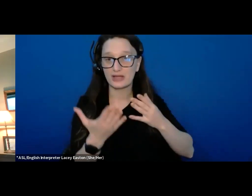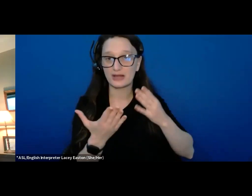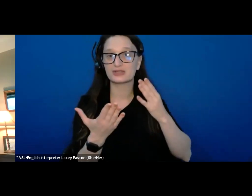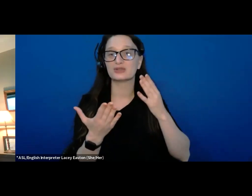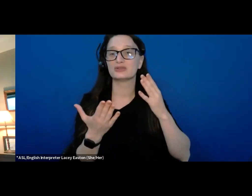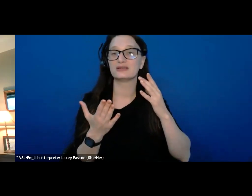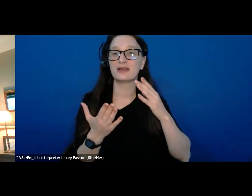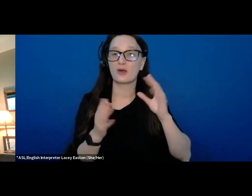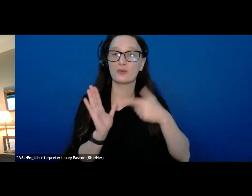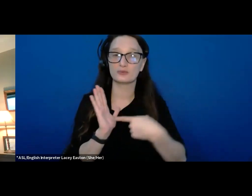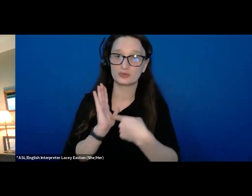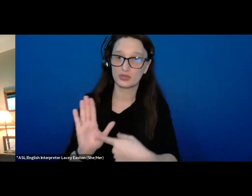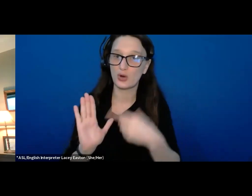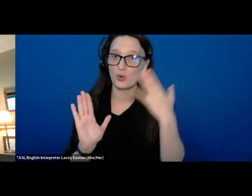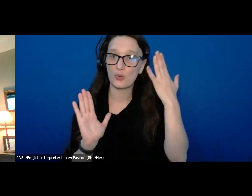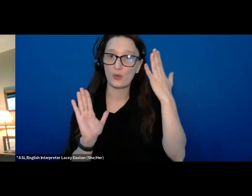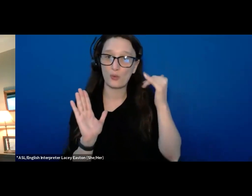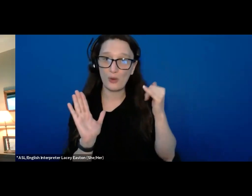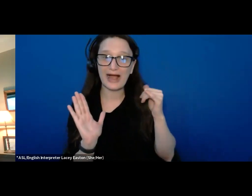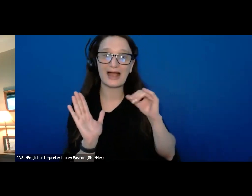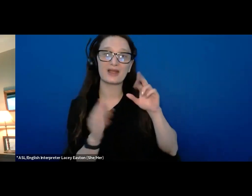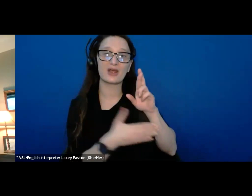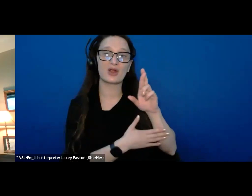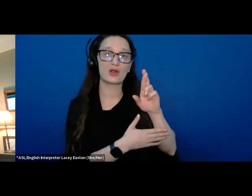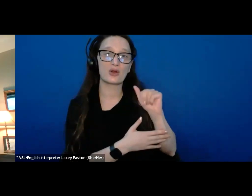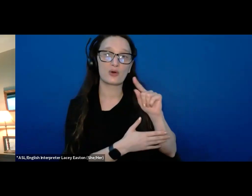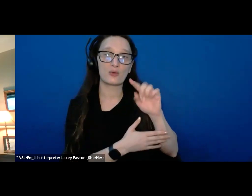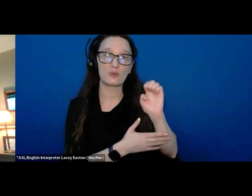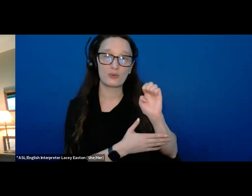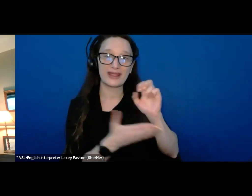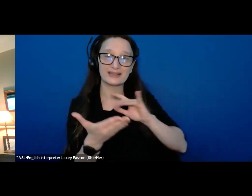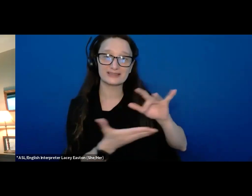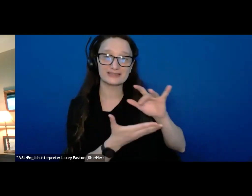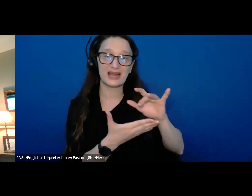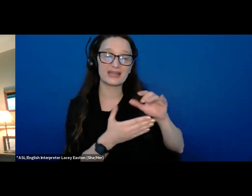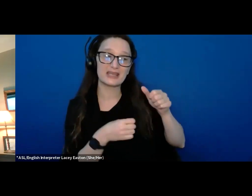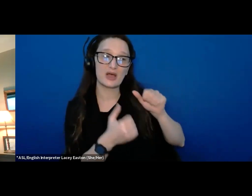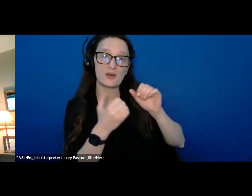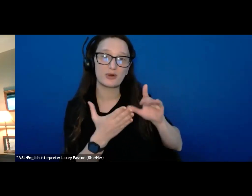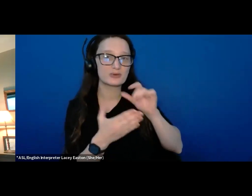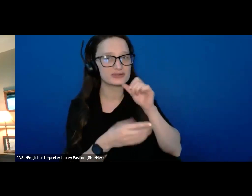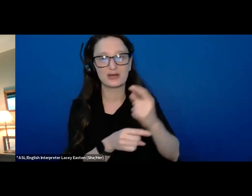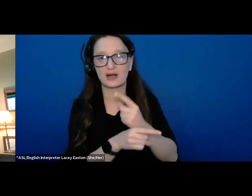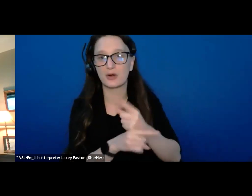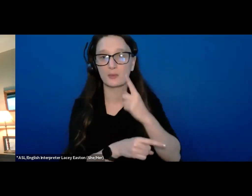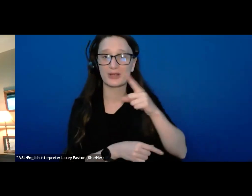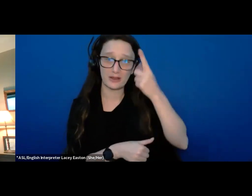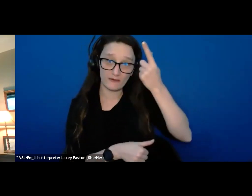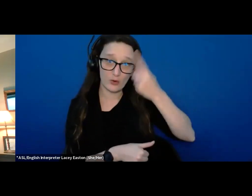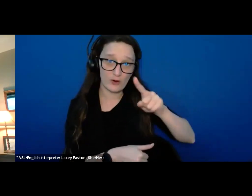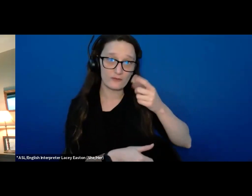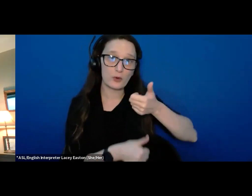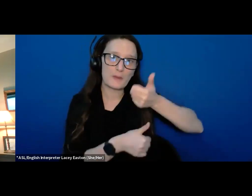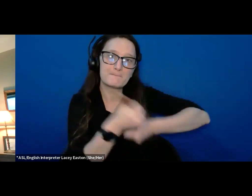for transportation is not appropriate, why the per trip rate is not sufficient to meet the